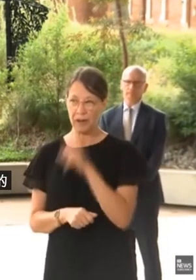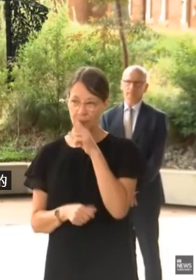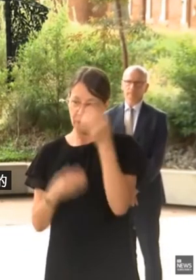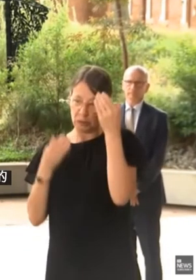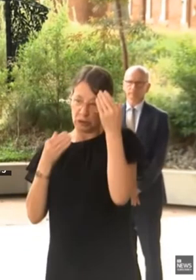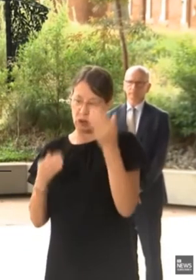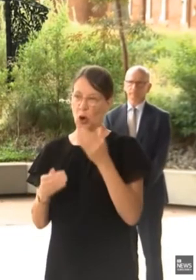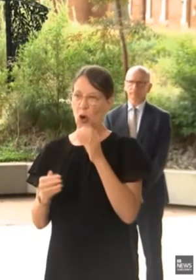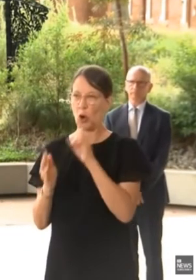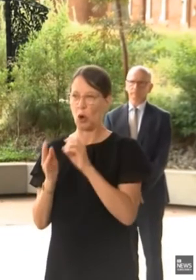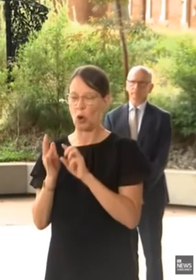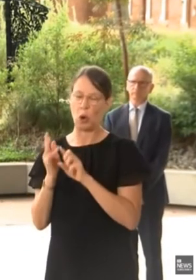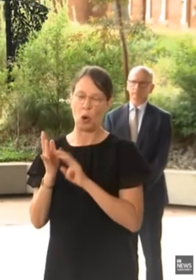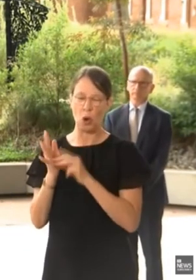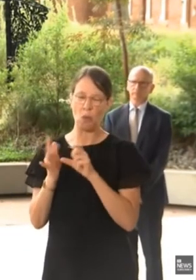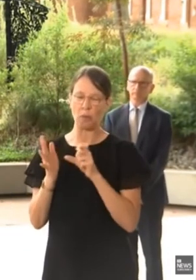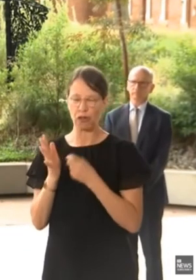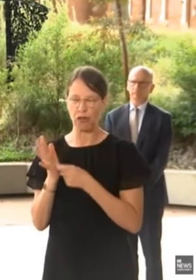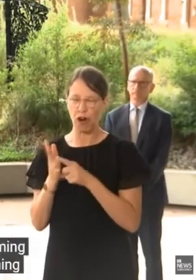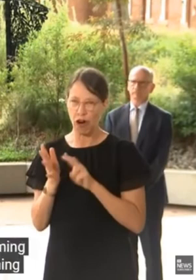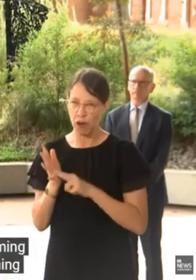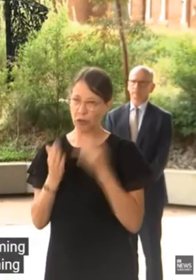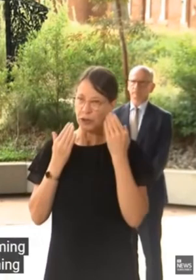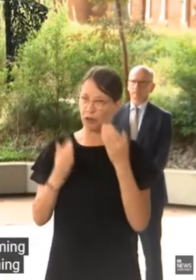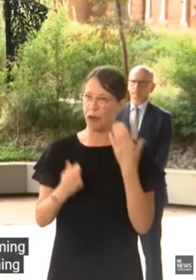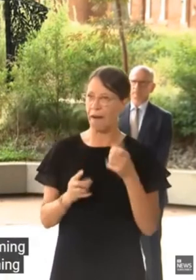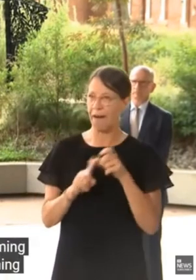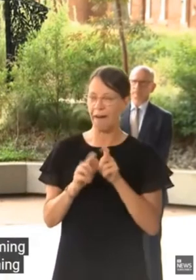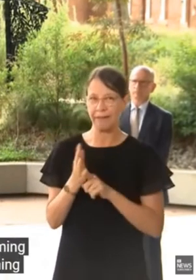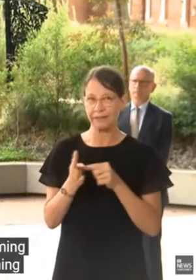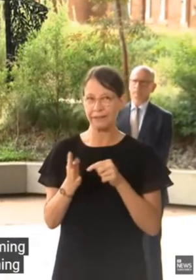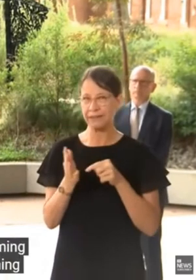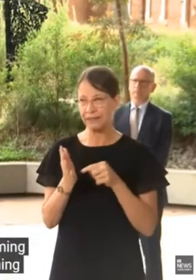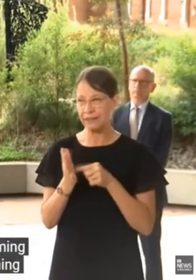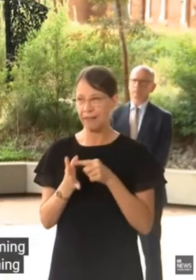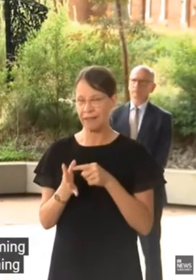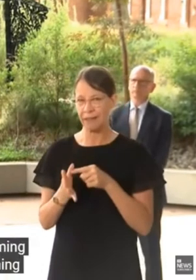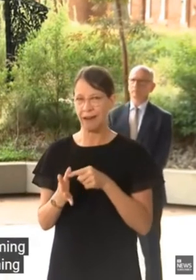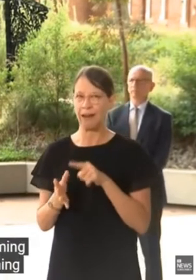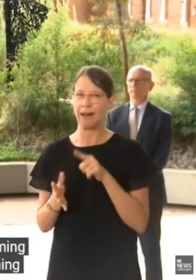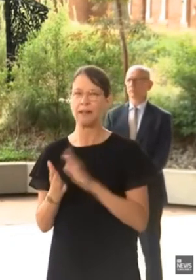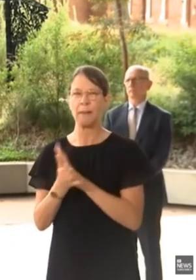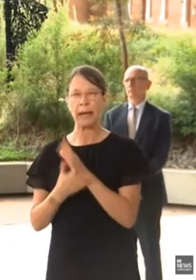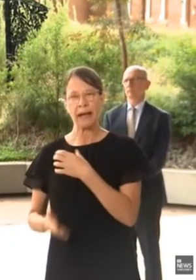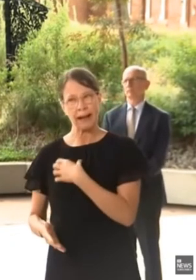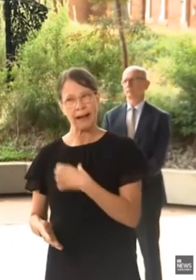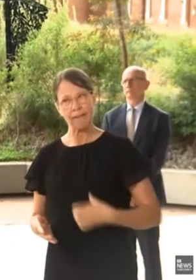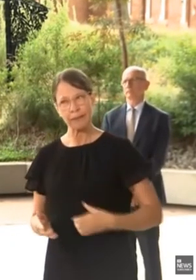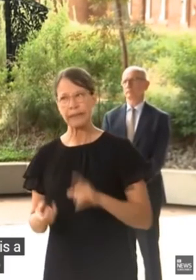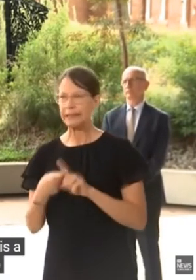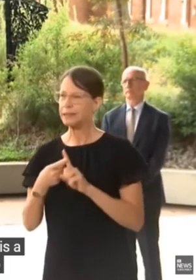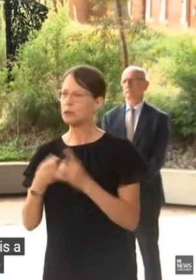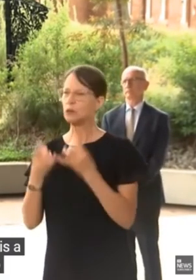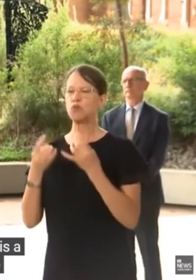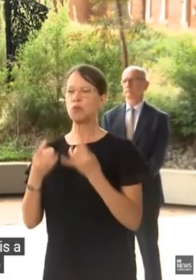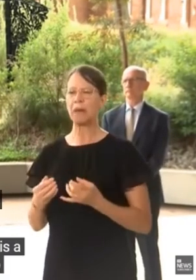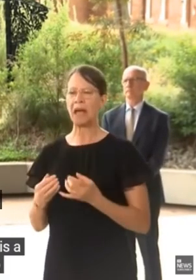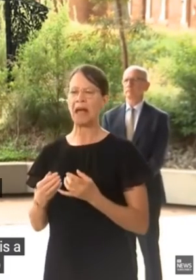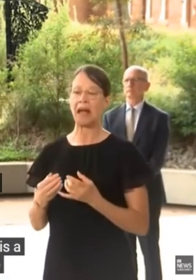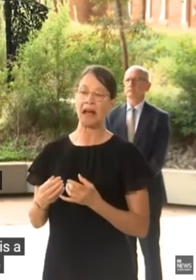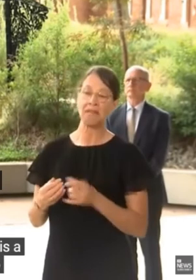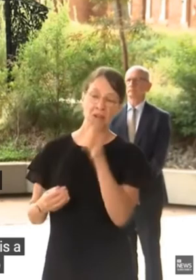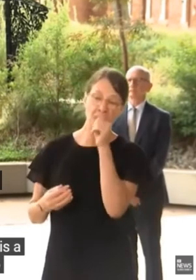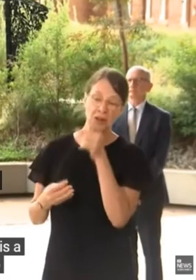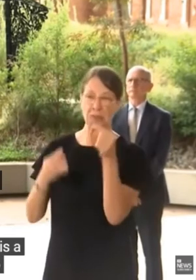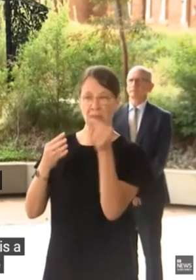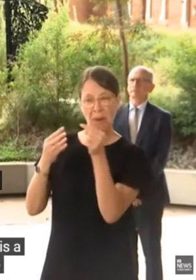coming on. No one foresaw Delta coming on. So what we need to do as a government is continue to prepare for what may